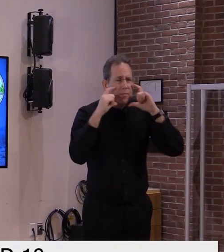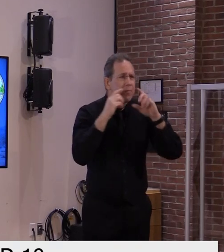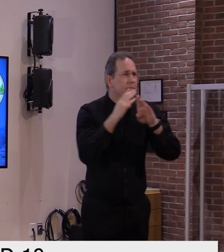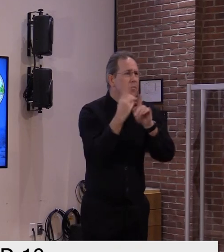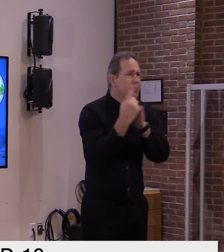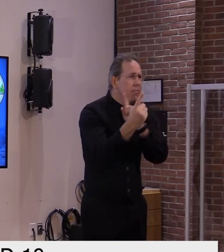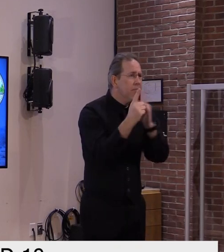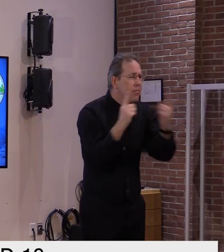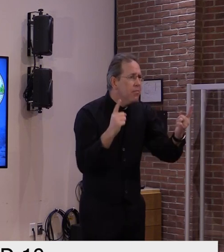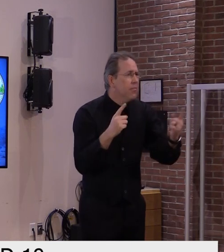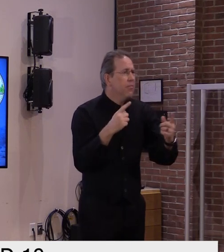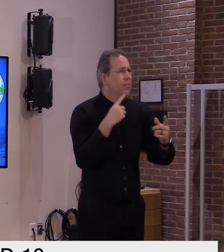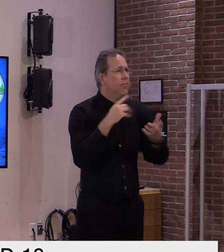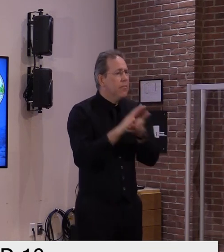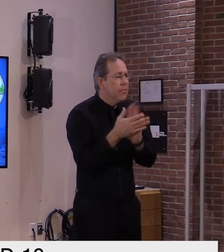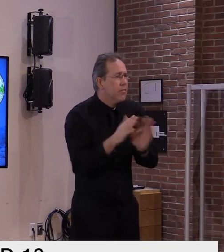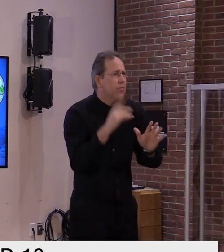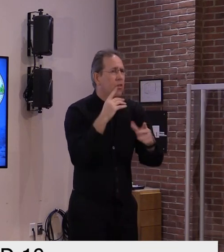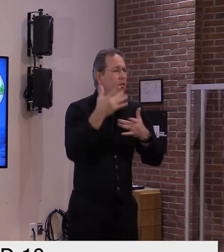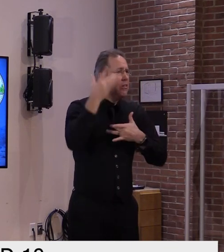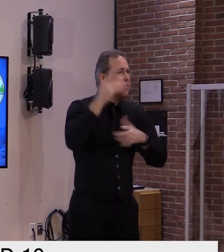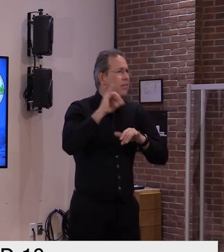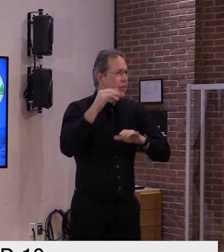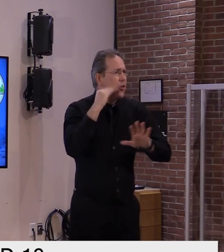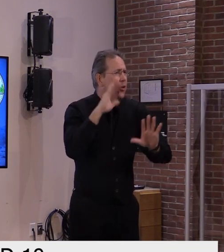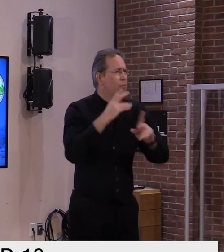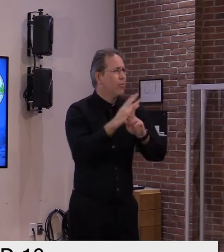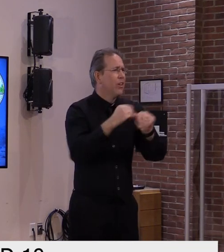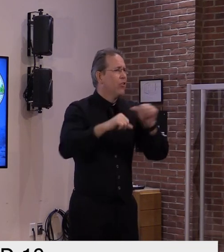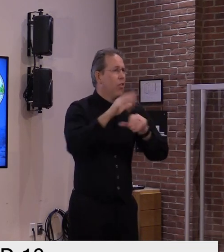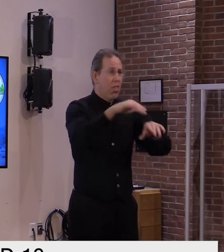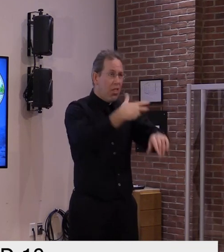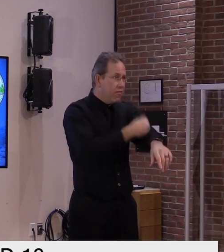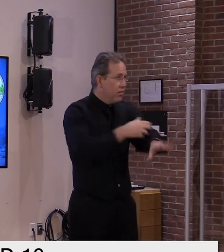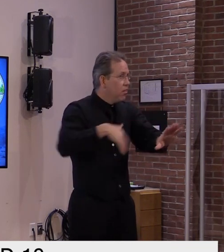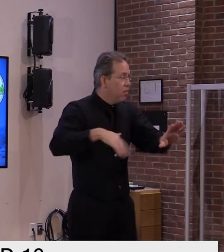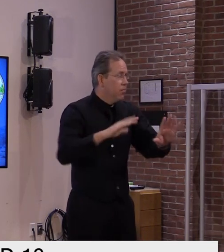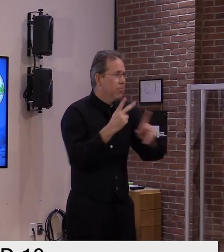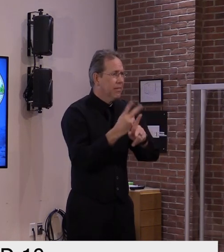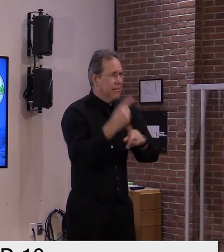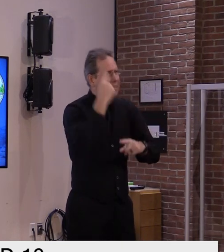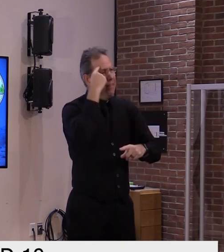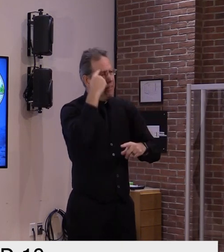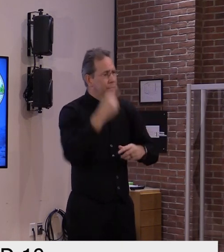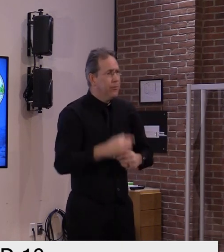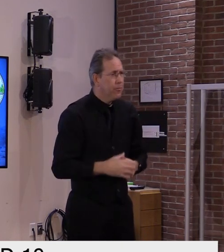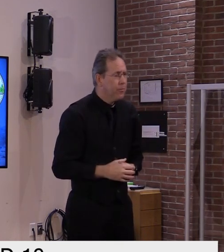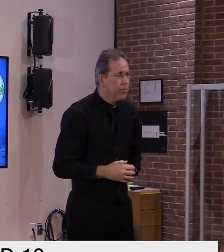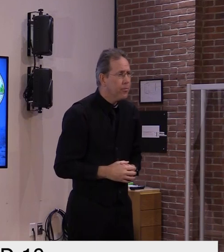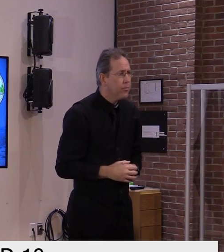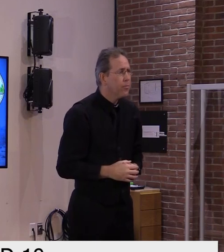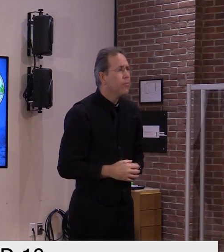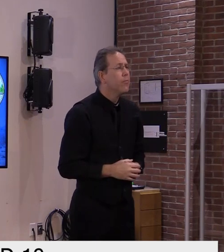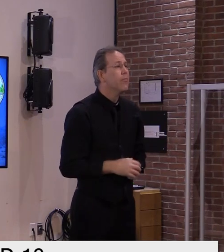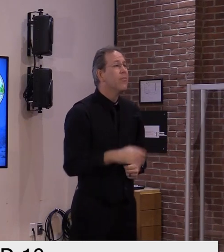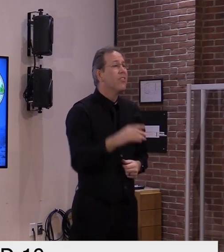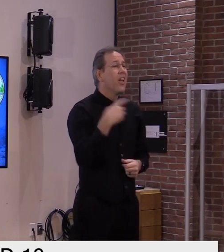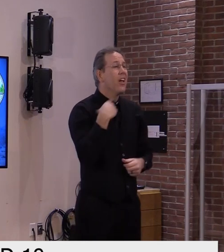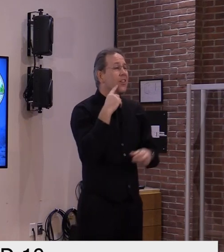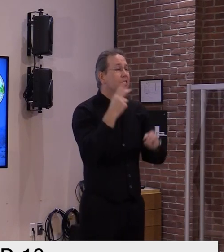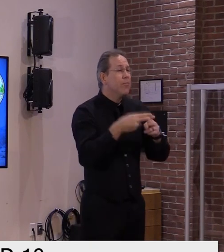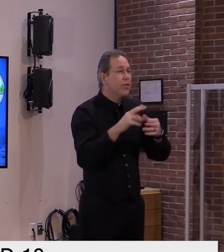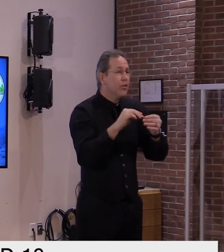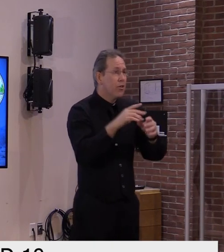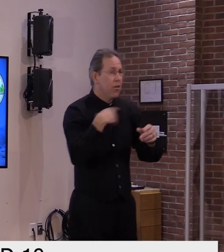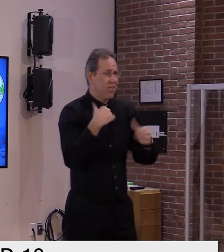Now, you've heard me say that we're watching hospitalizations very closely. And you've heard me talk in the past about